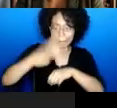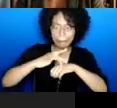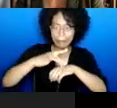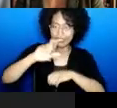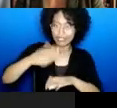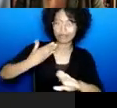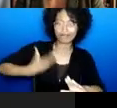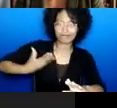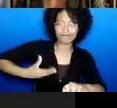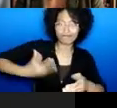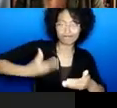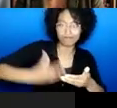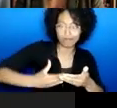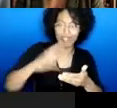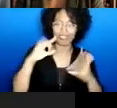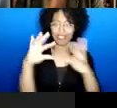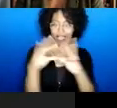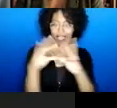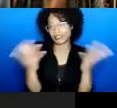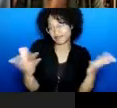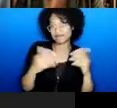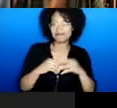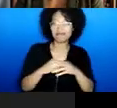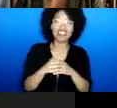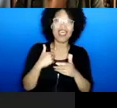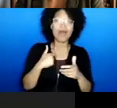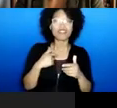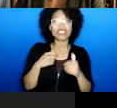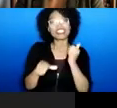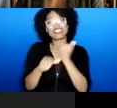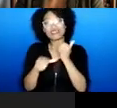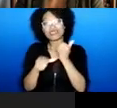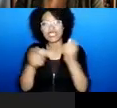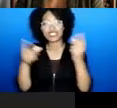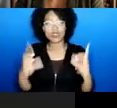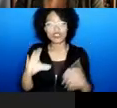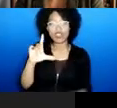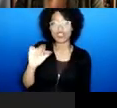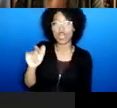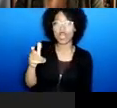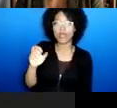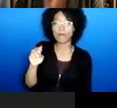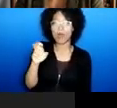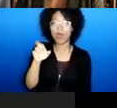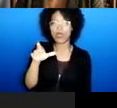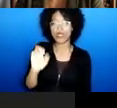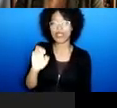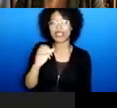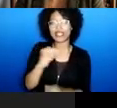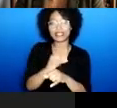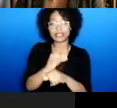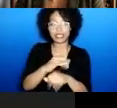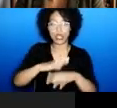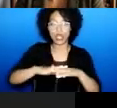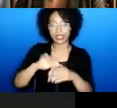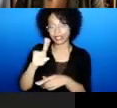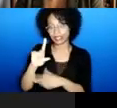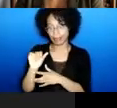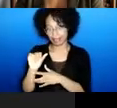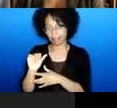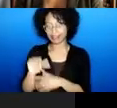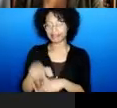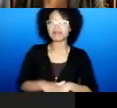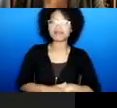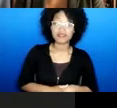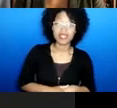conference. I am the associate director at the Longmore Institute on Disability. And I've been brought in